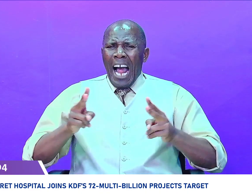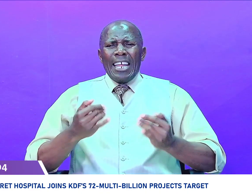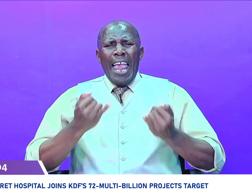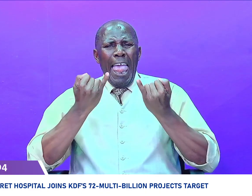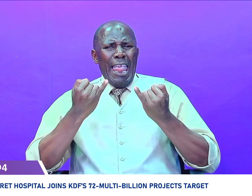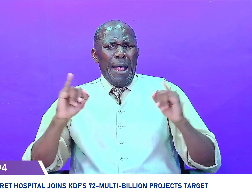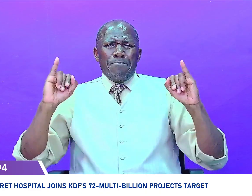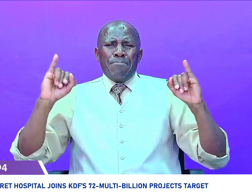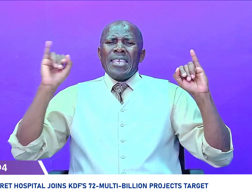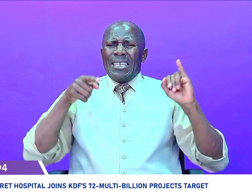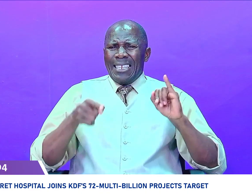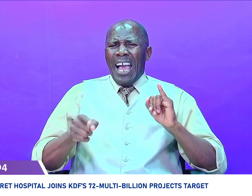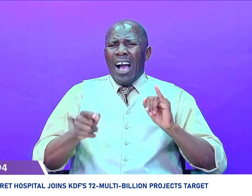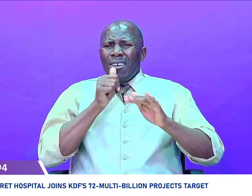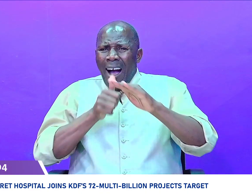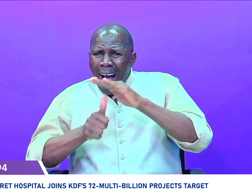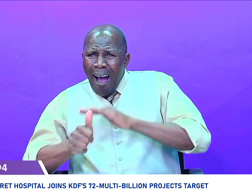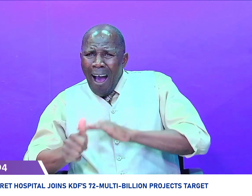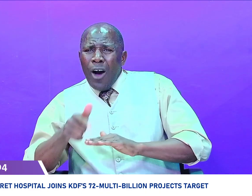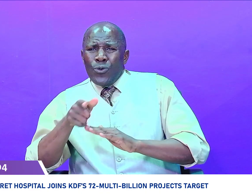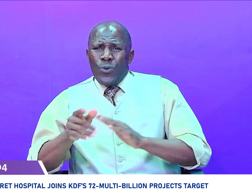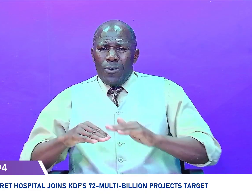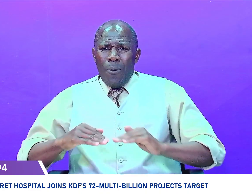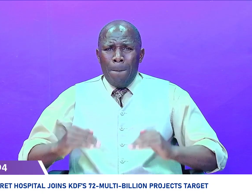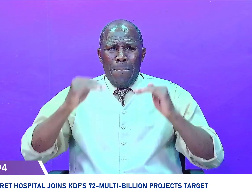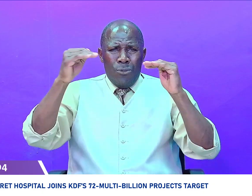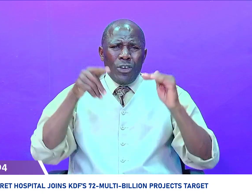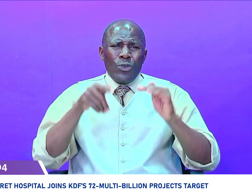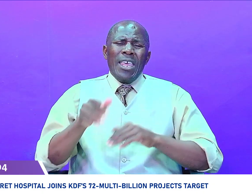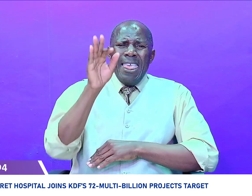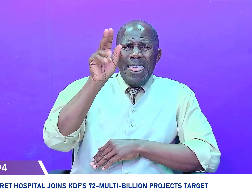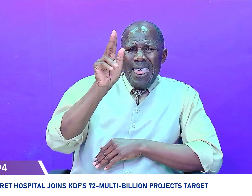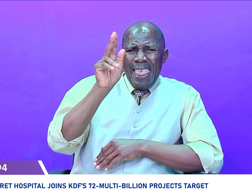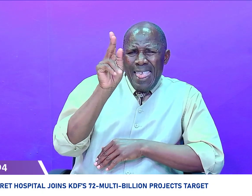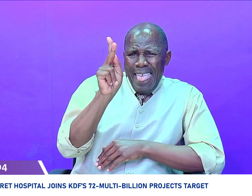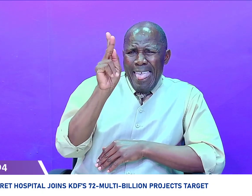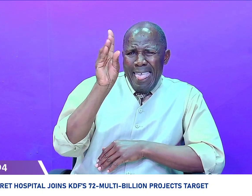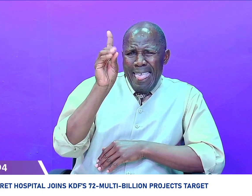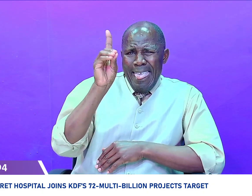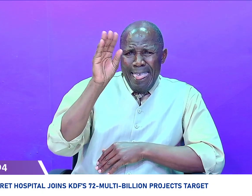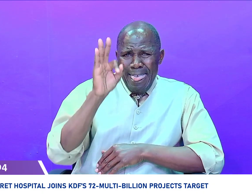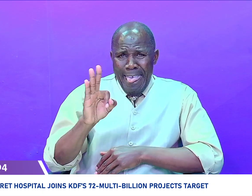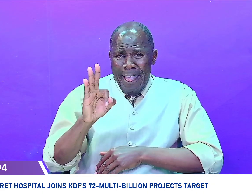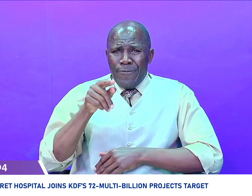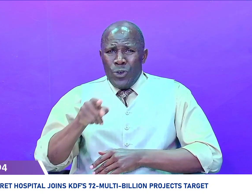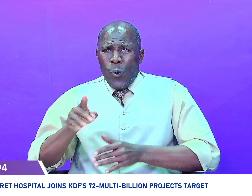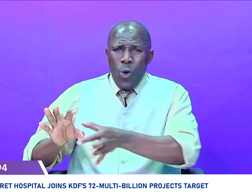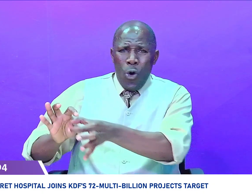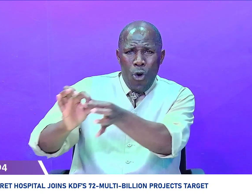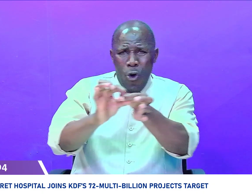The project is being implemented under the supervision of KDF in collaboration with the